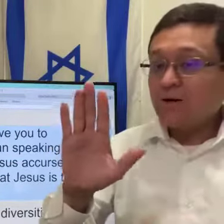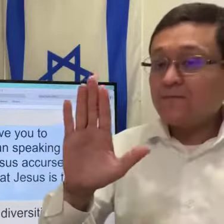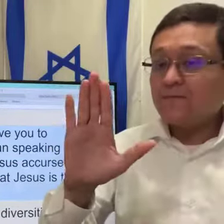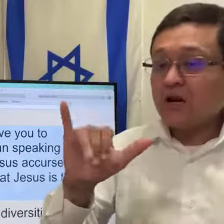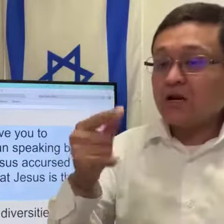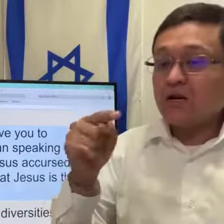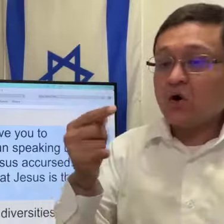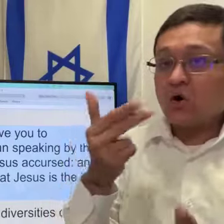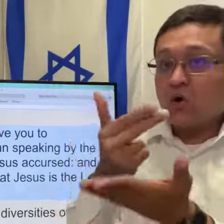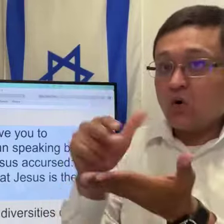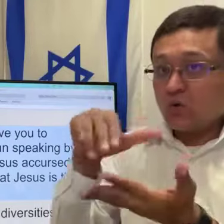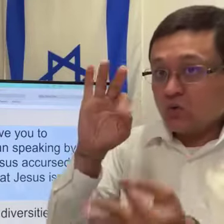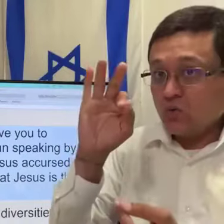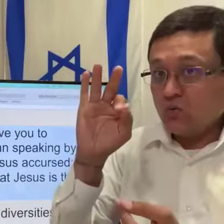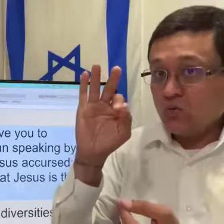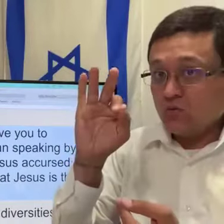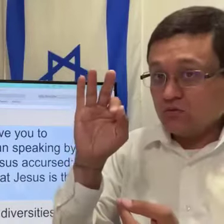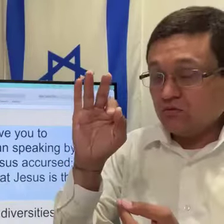but by the Holy Ghost.